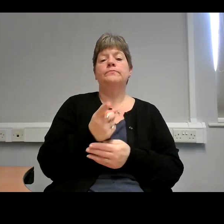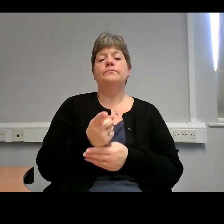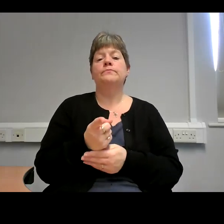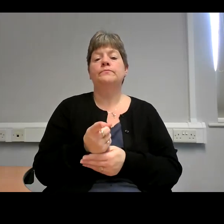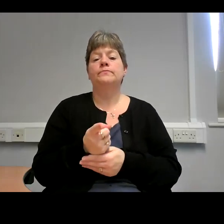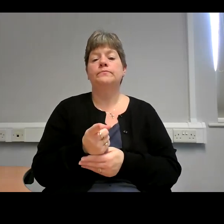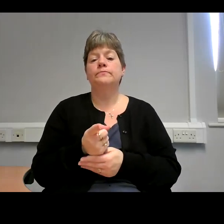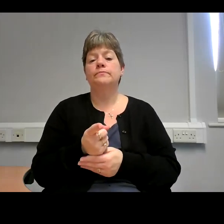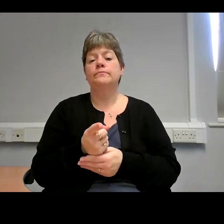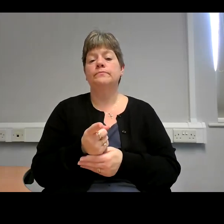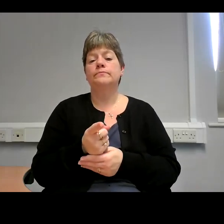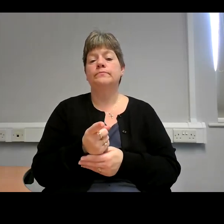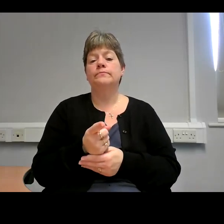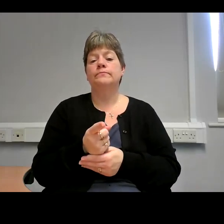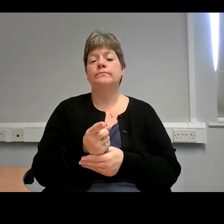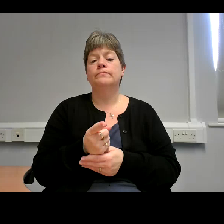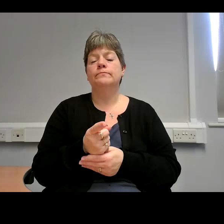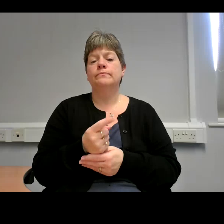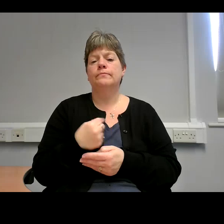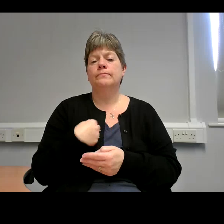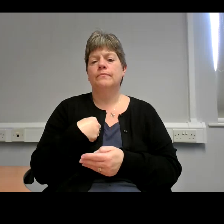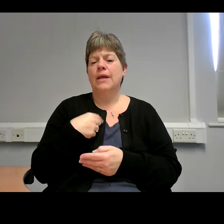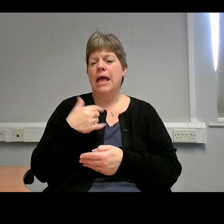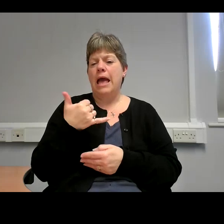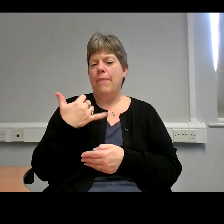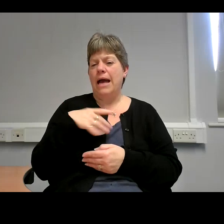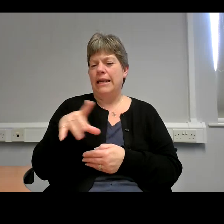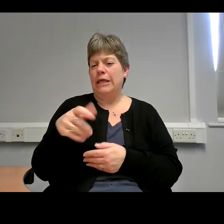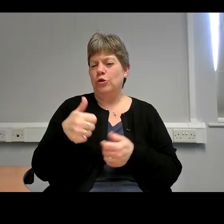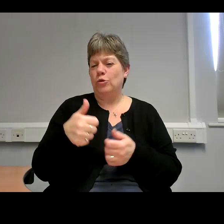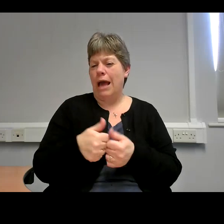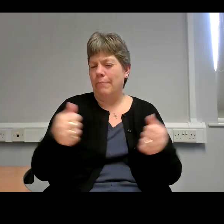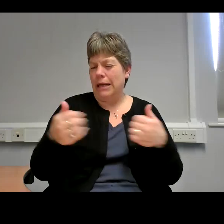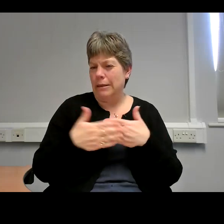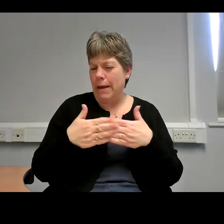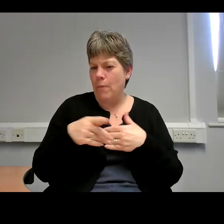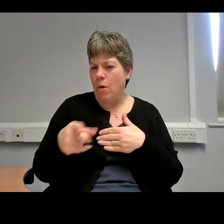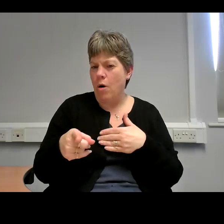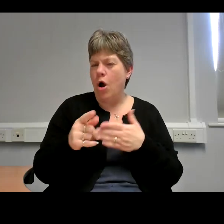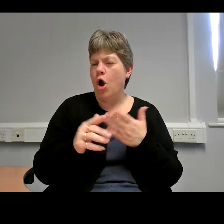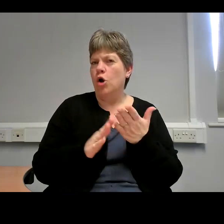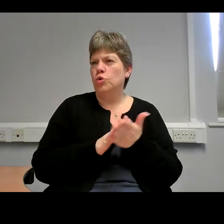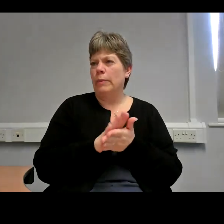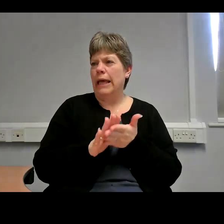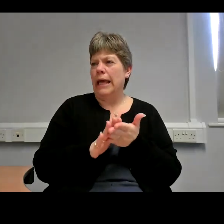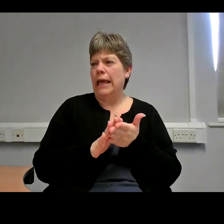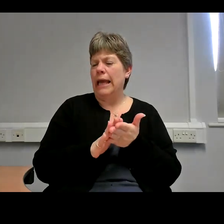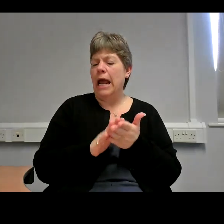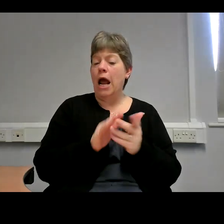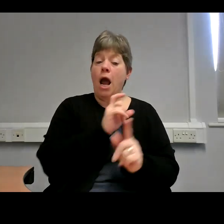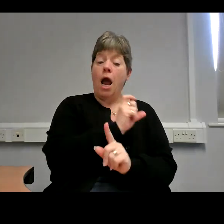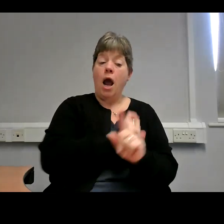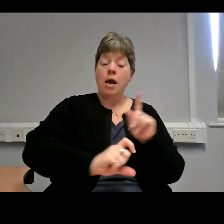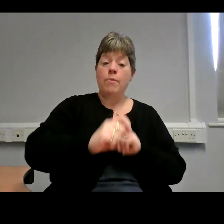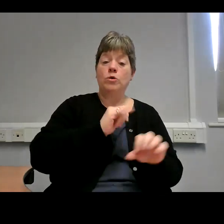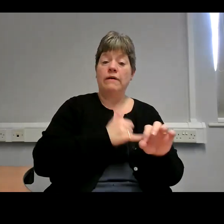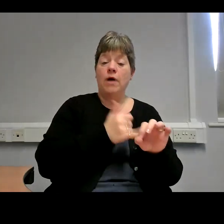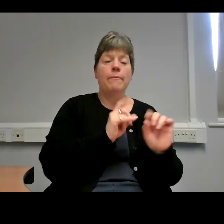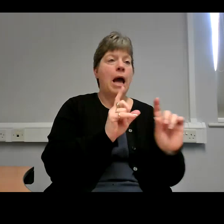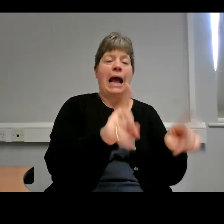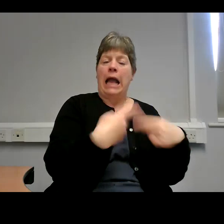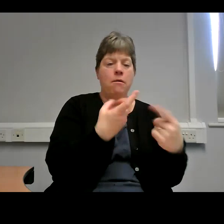So I might just need you to elaborate a little bit more on that. So in terms of community pharmacists cannot